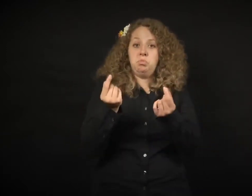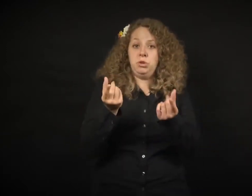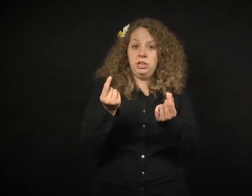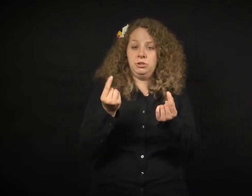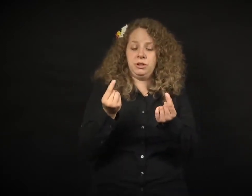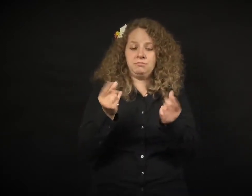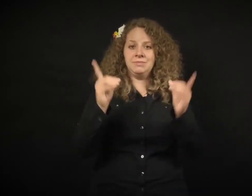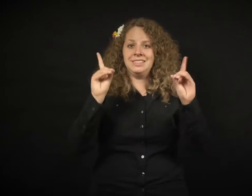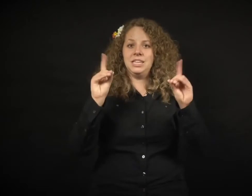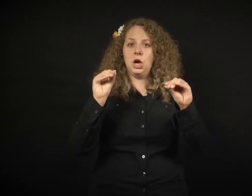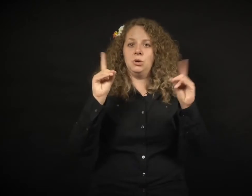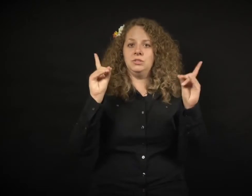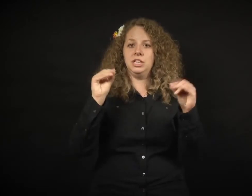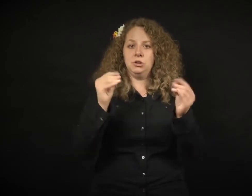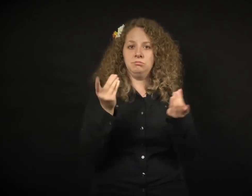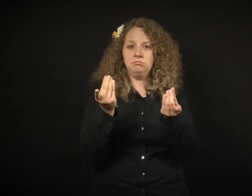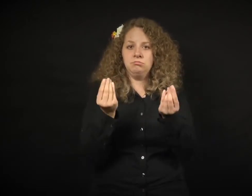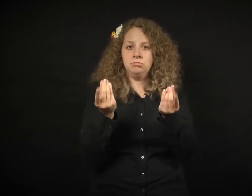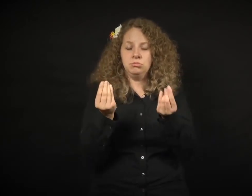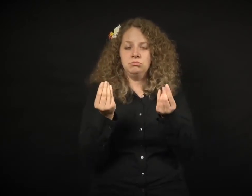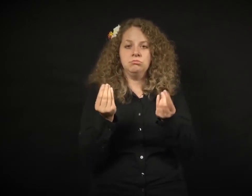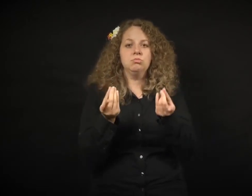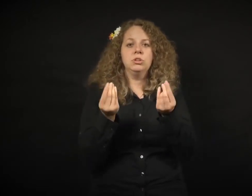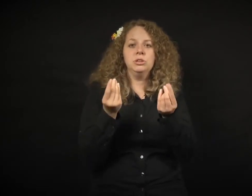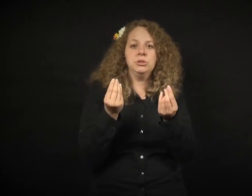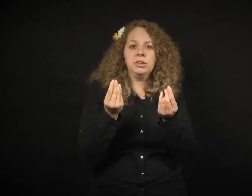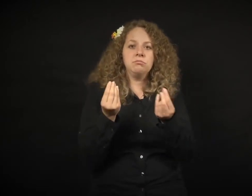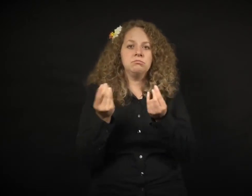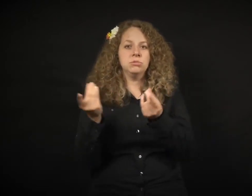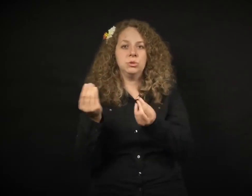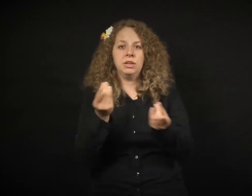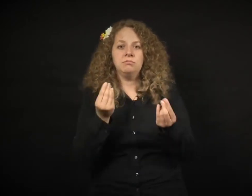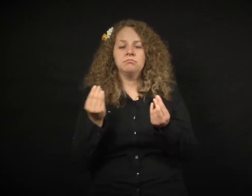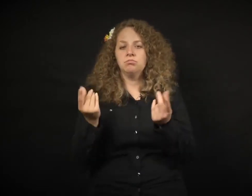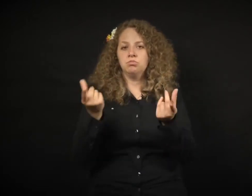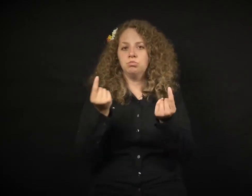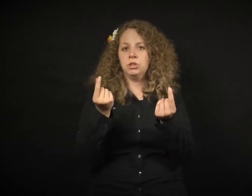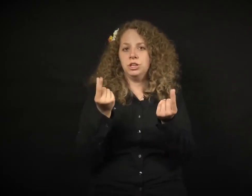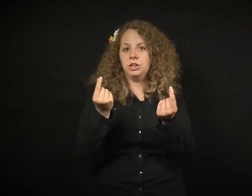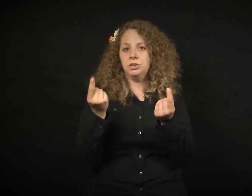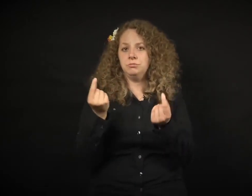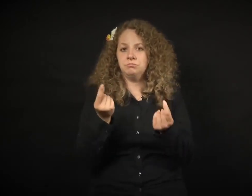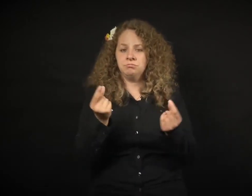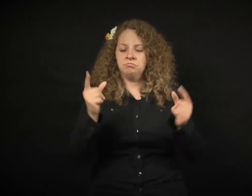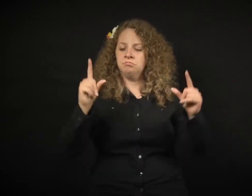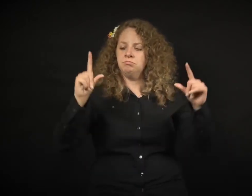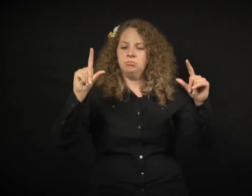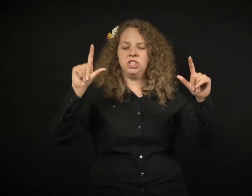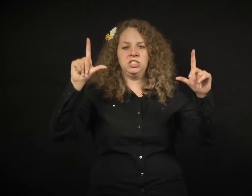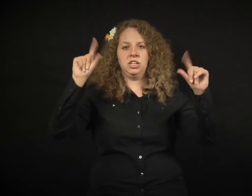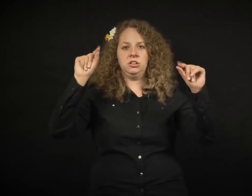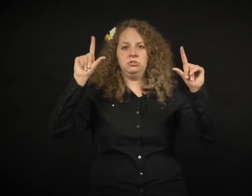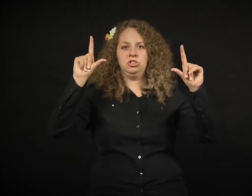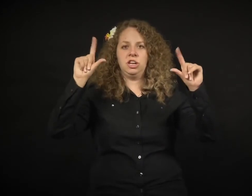are you doing? D-O. What are you doing? What are you going to do? Which I